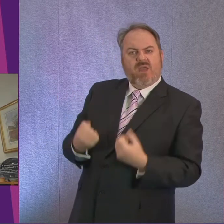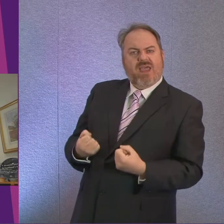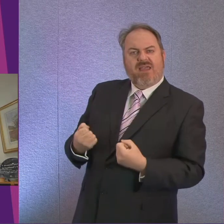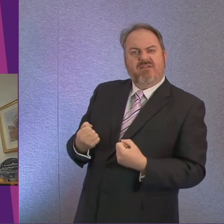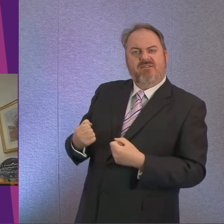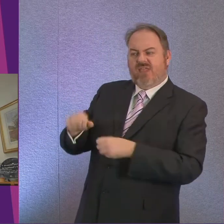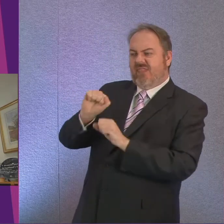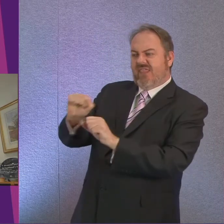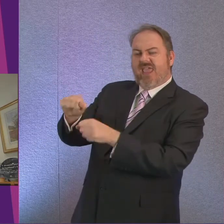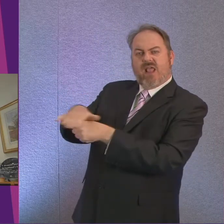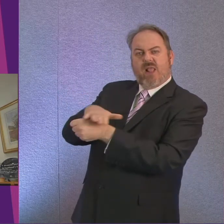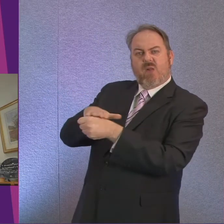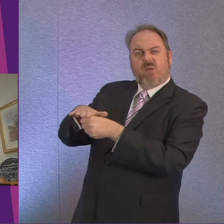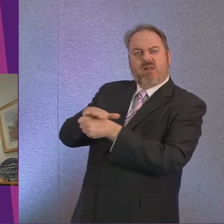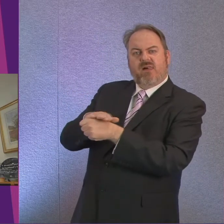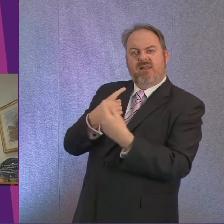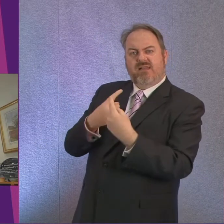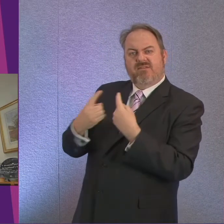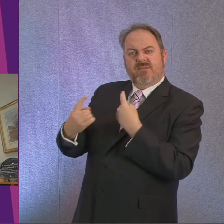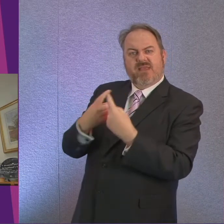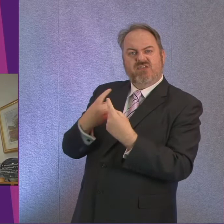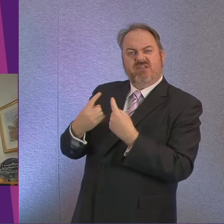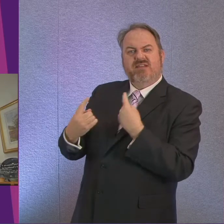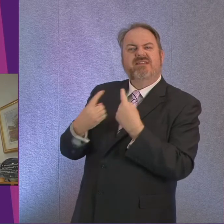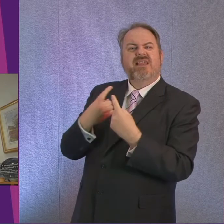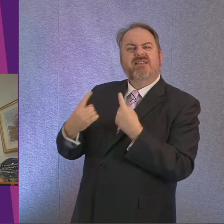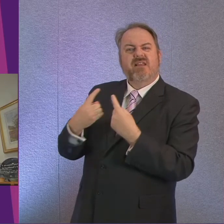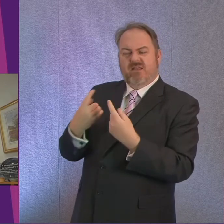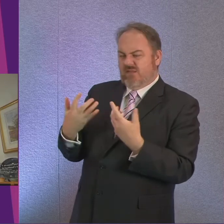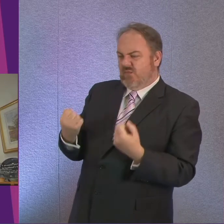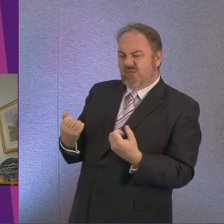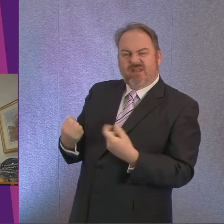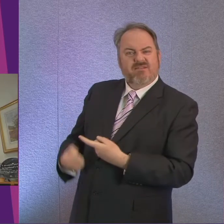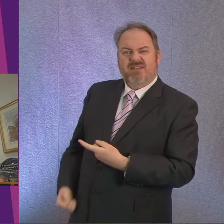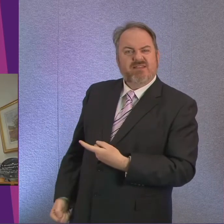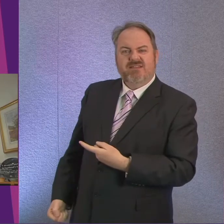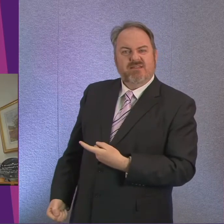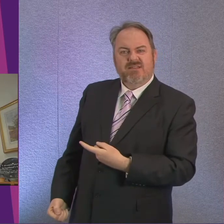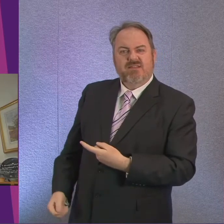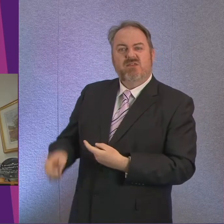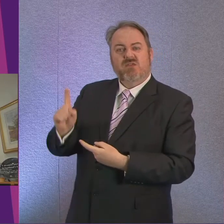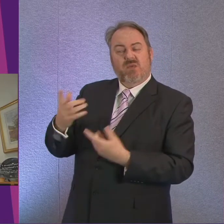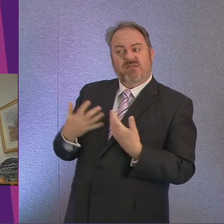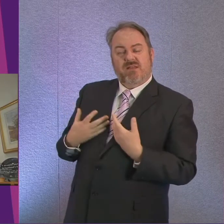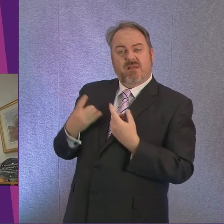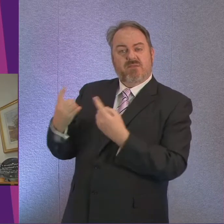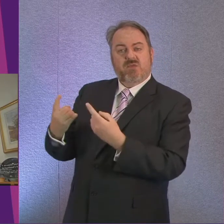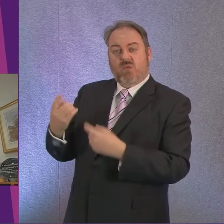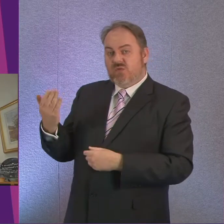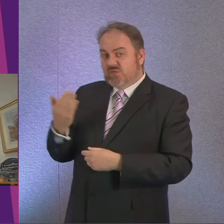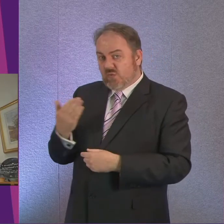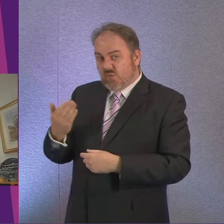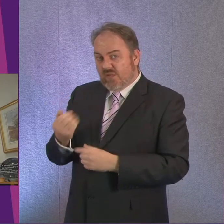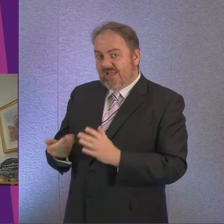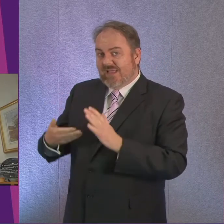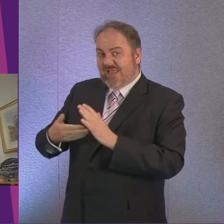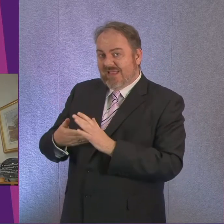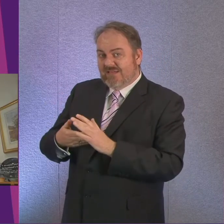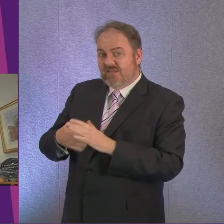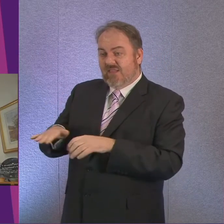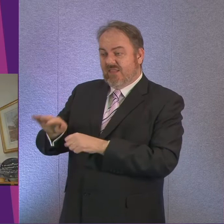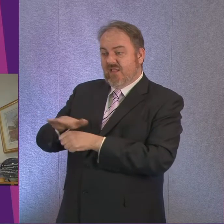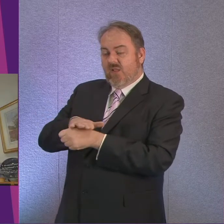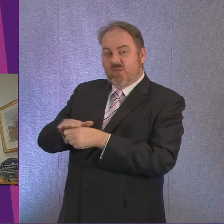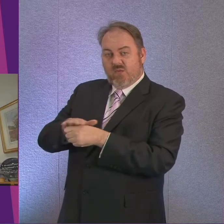to exercise a responsibility there. It's a matter for the school and the local authority. In relation to